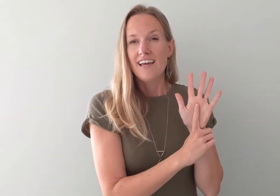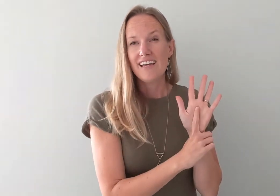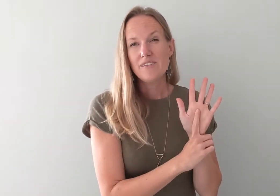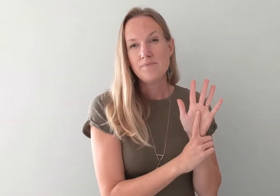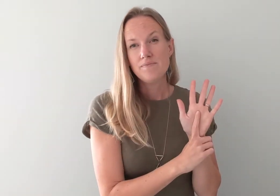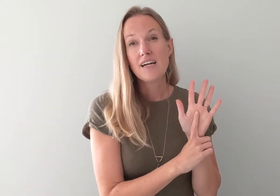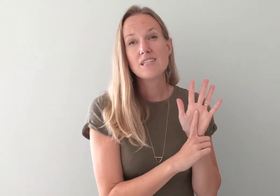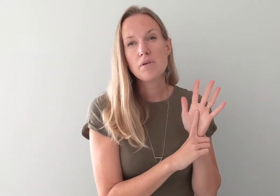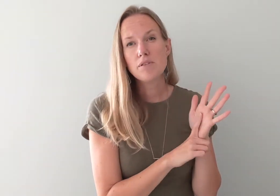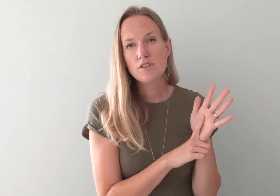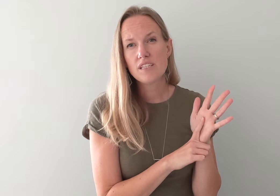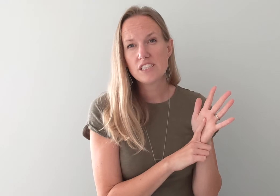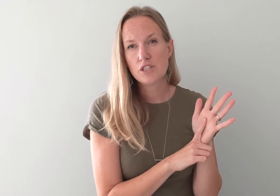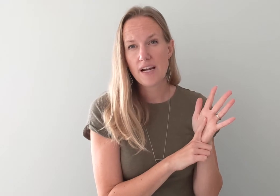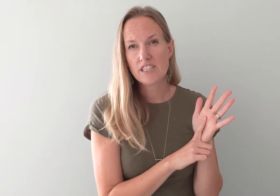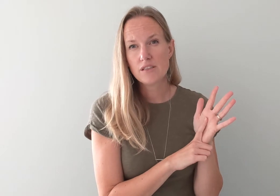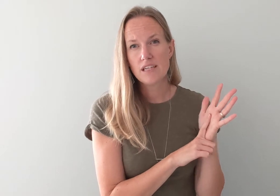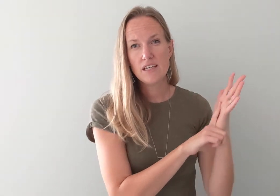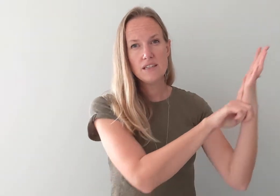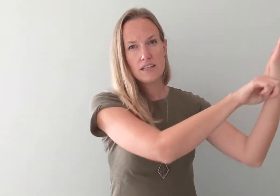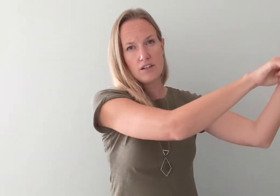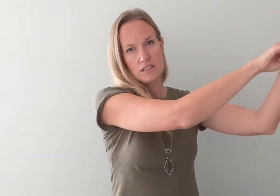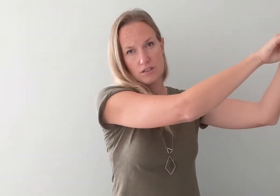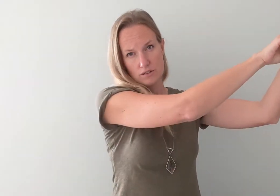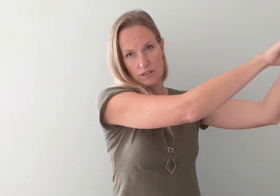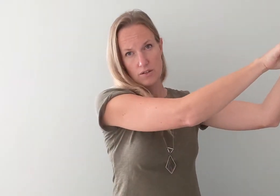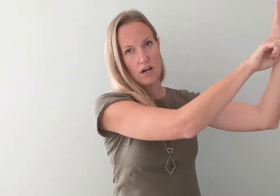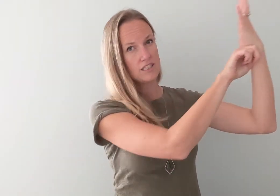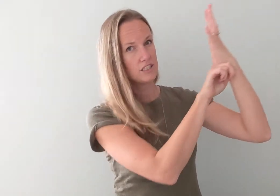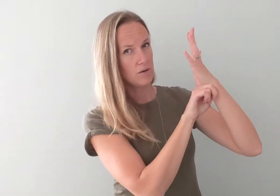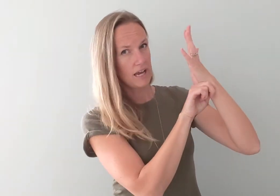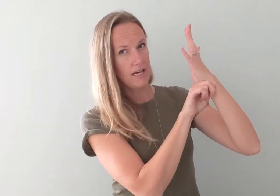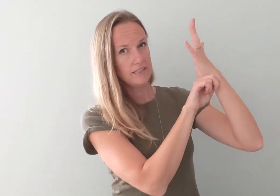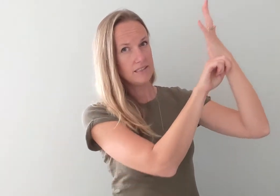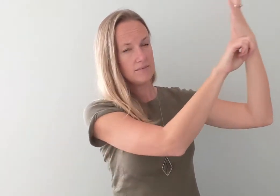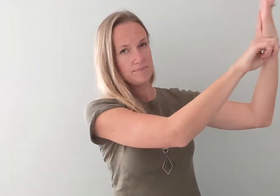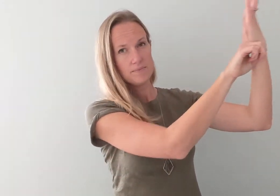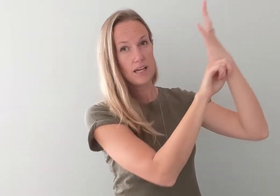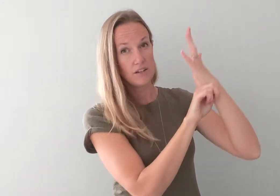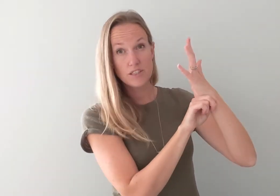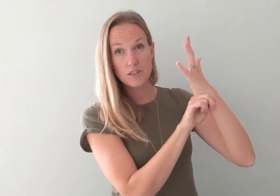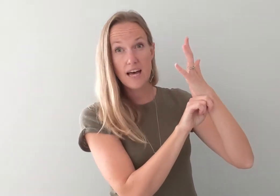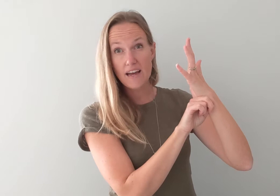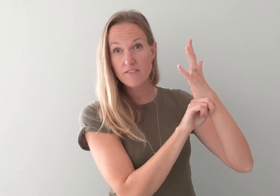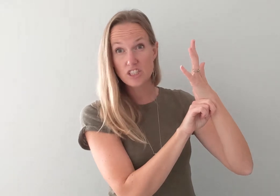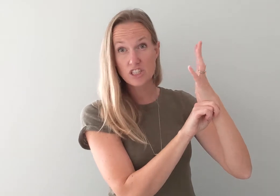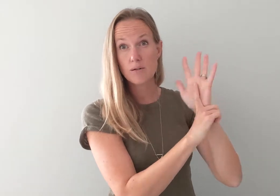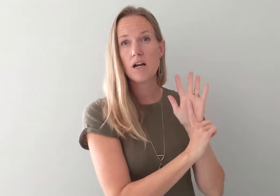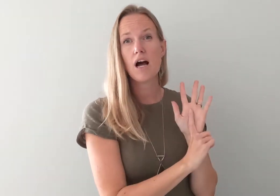Okay, now some people do this directionally, like you could do, God showing us, and you could do that for sure, but I like